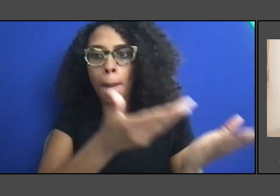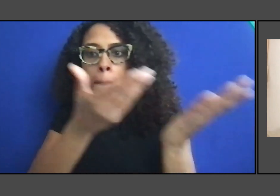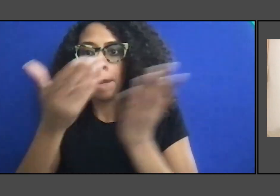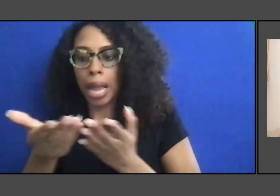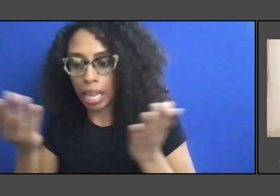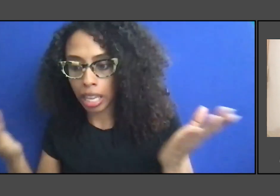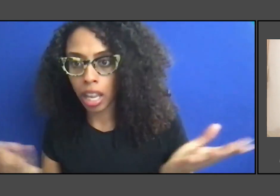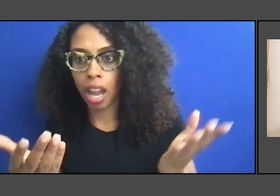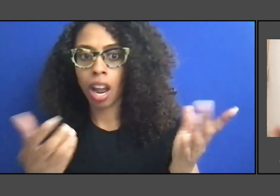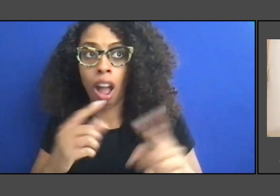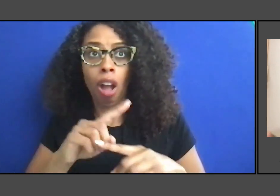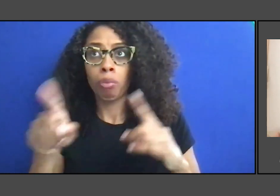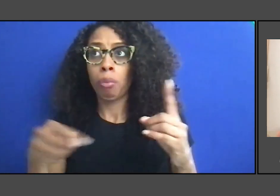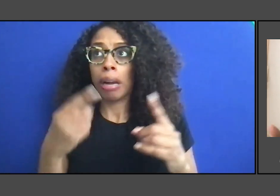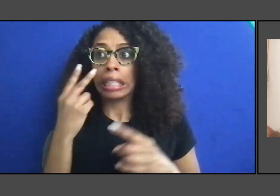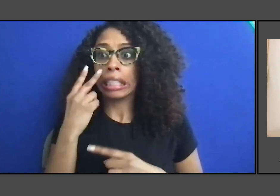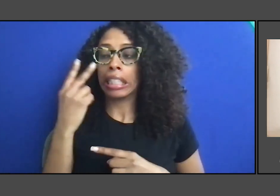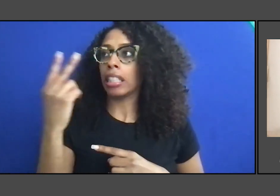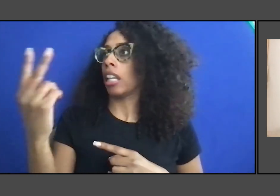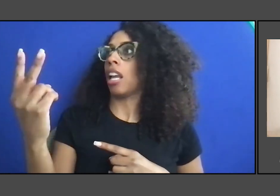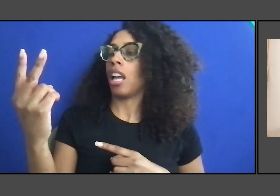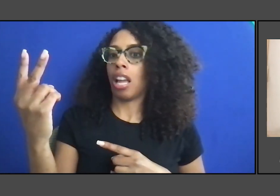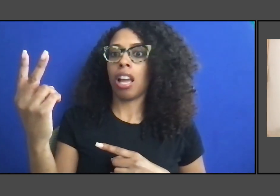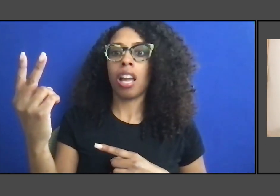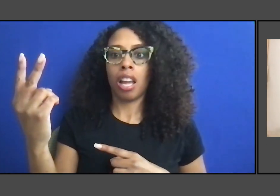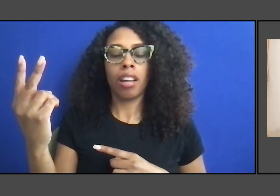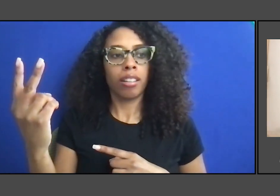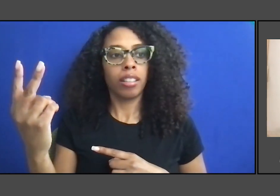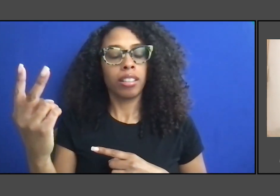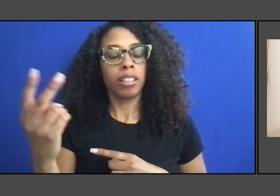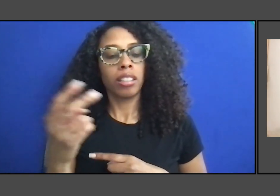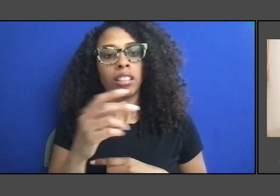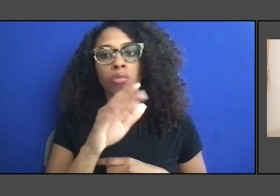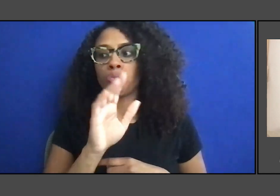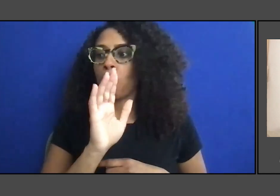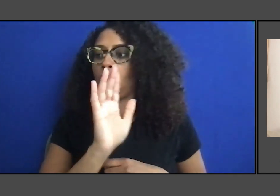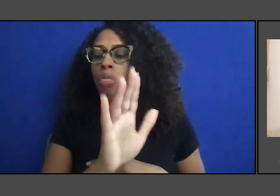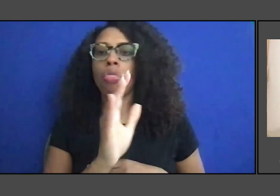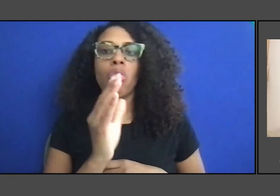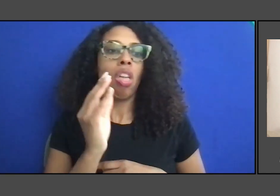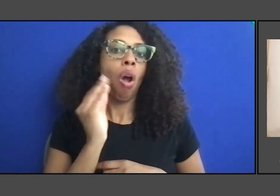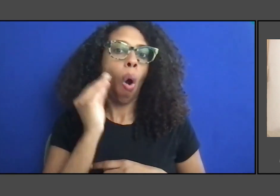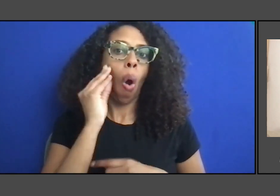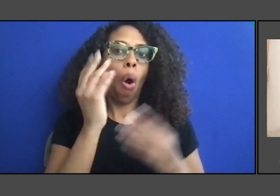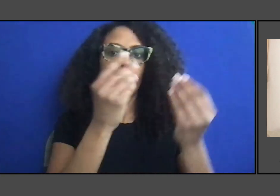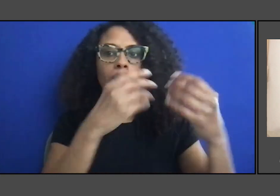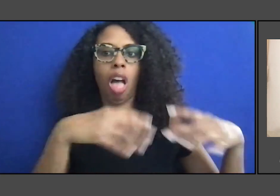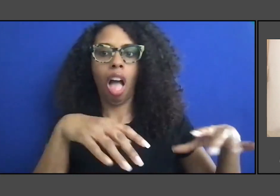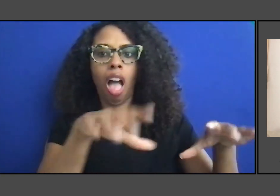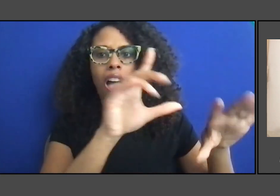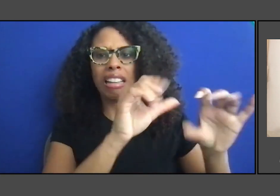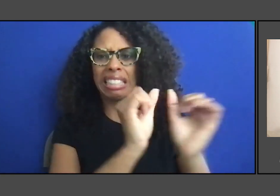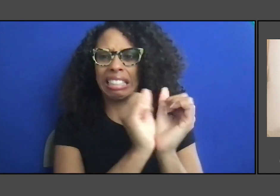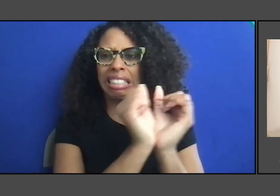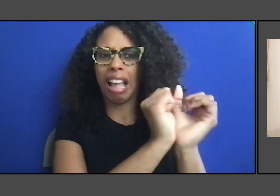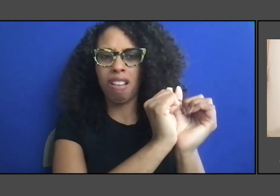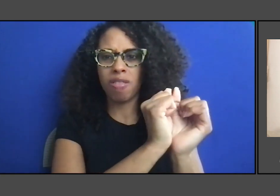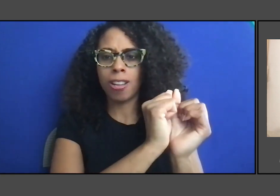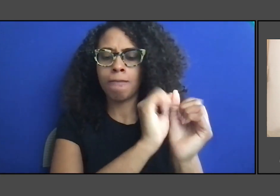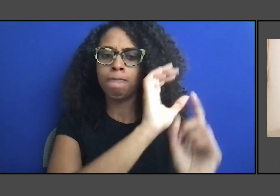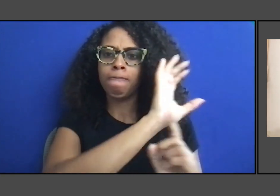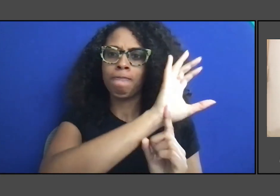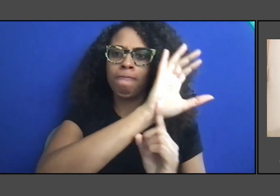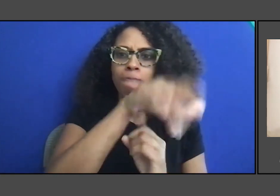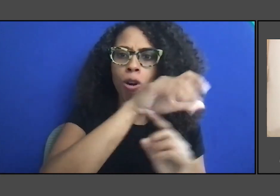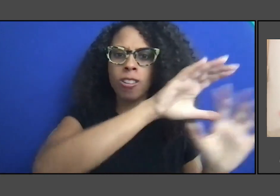reality of being torn from their various homelands, brought here with a rich, rich tradition of music. And you named